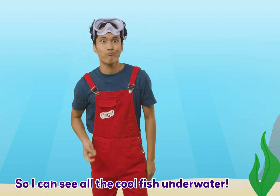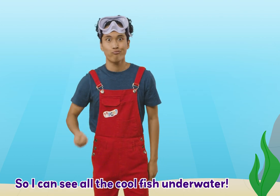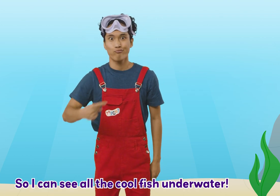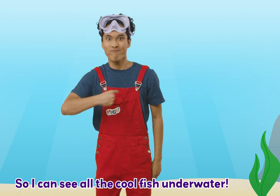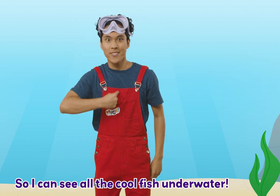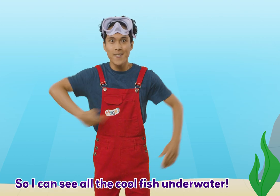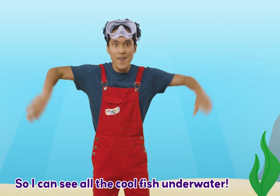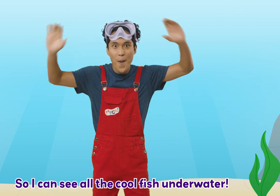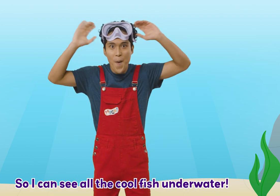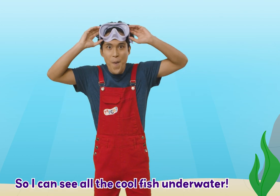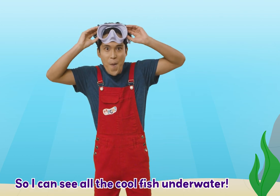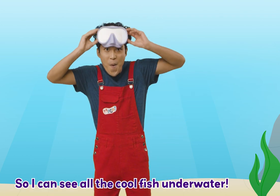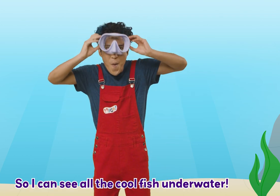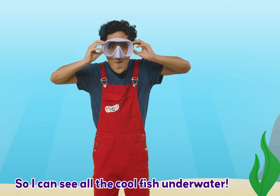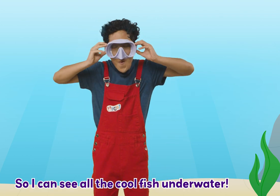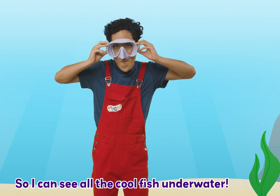fish underwater.